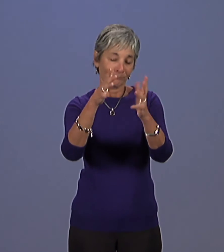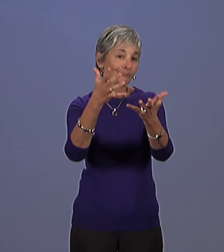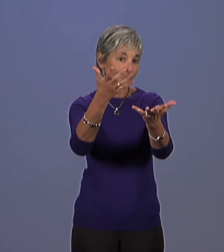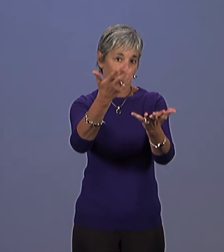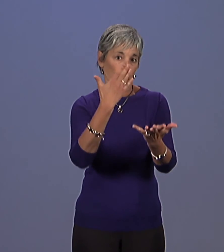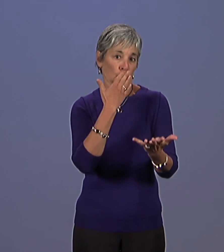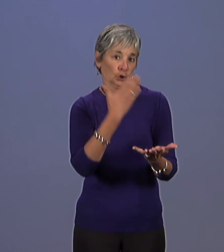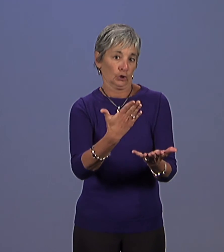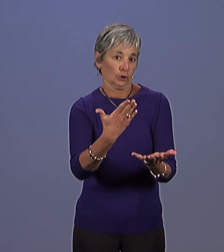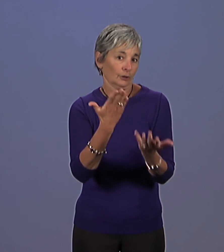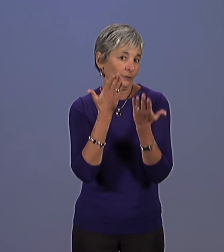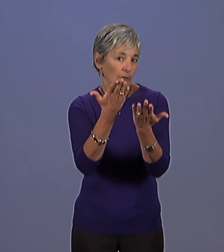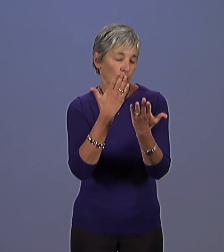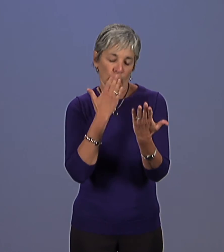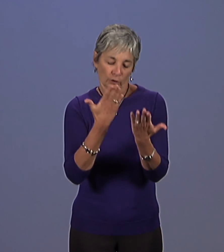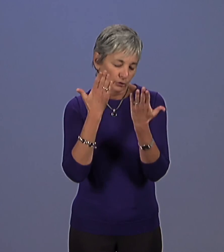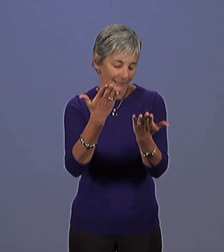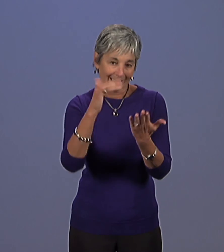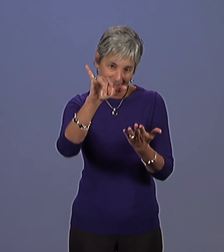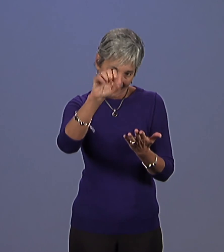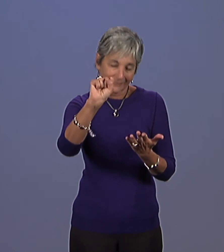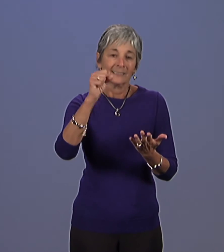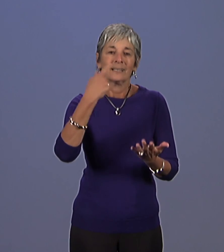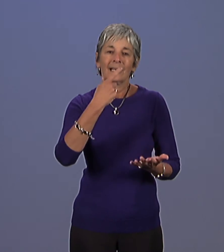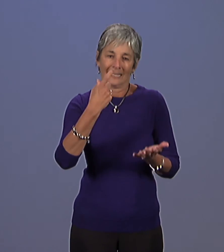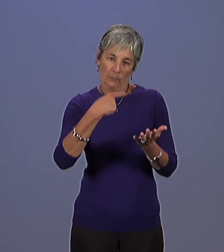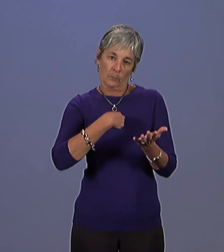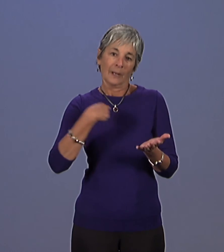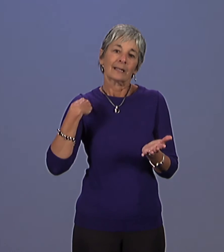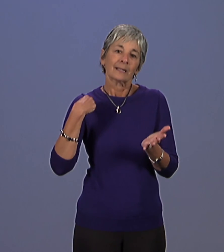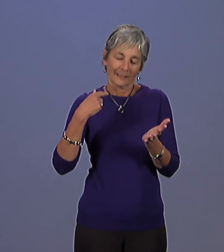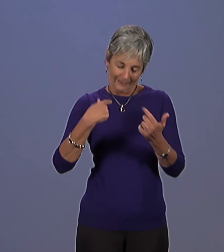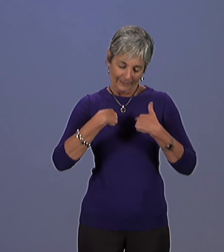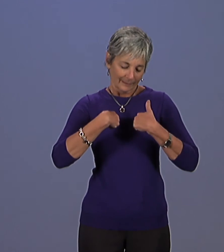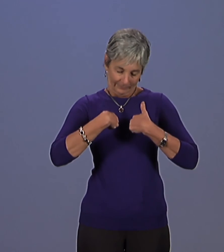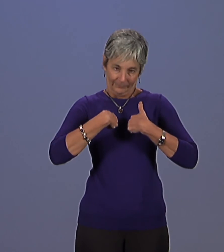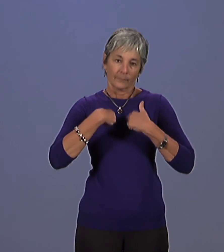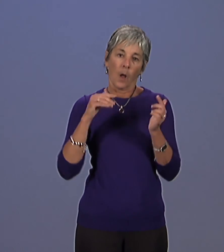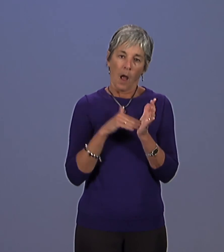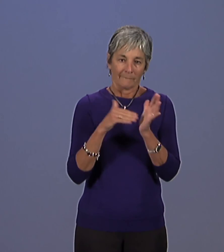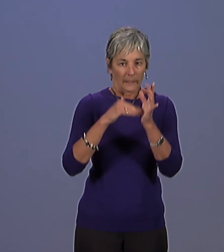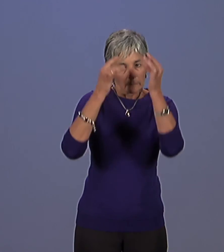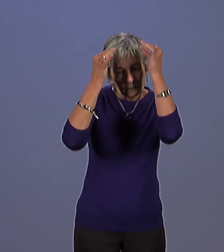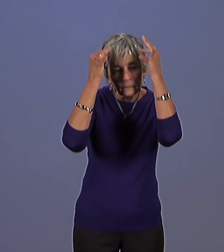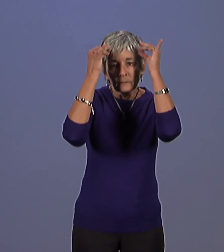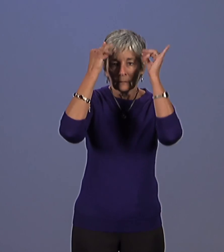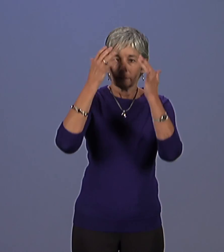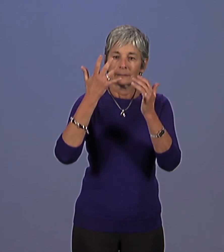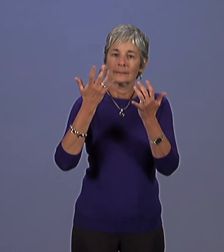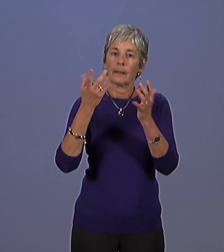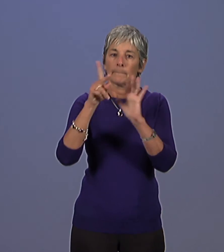yes, that's a really good suggestion. And yes, I often think about policies for intervention.